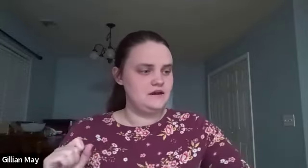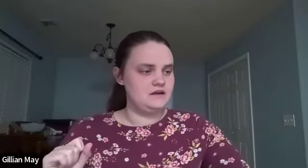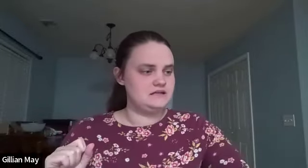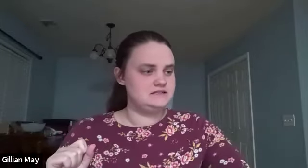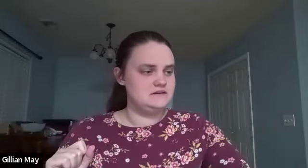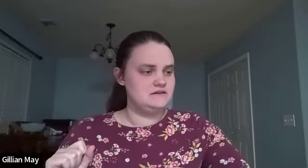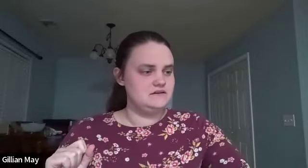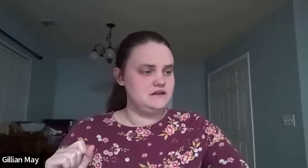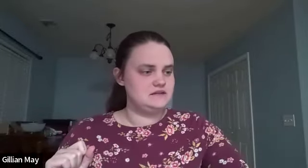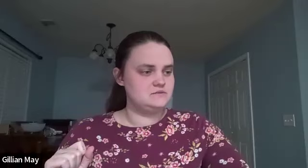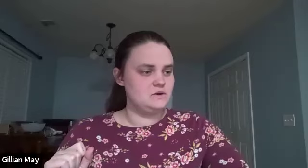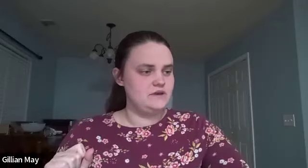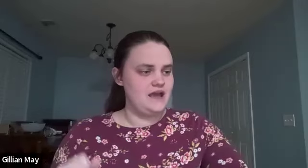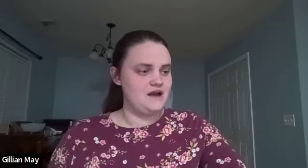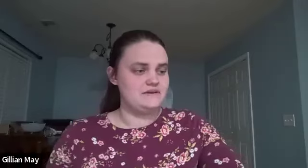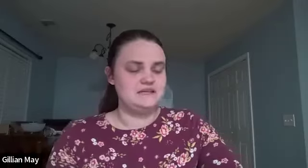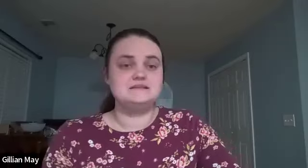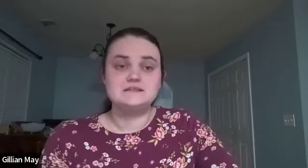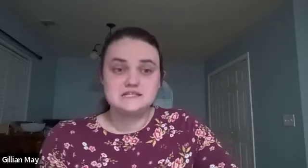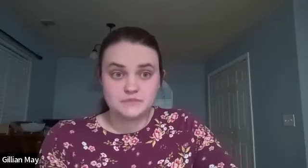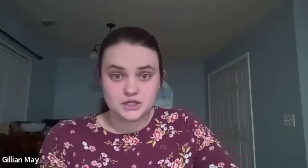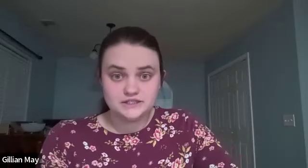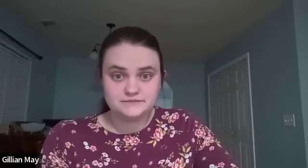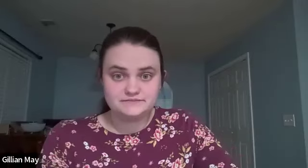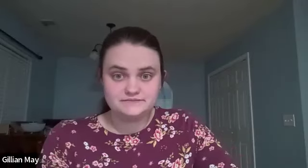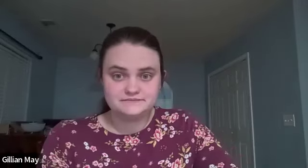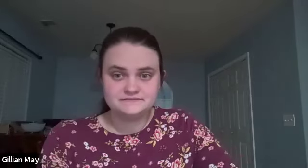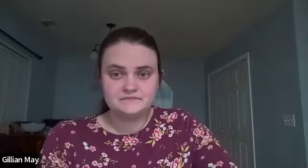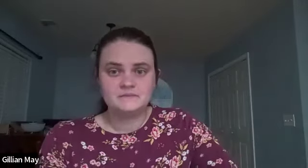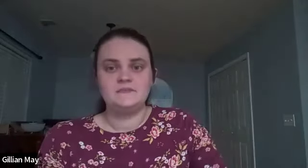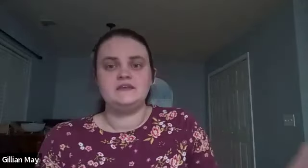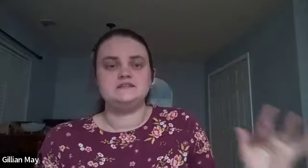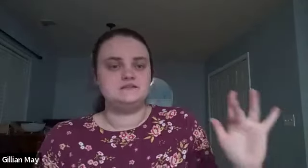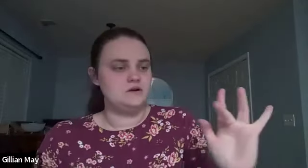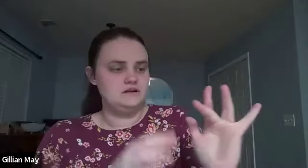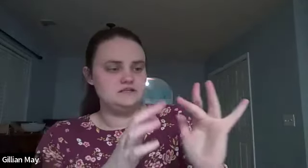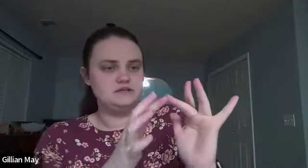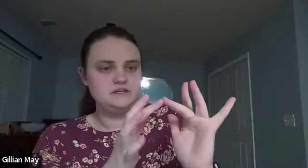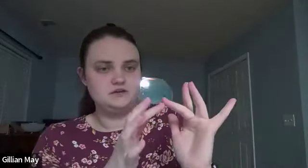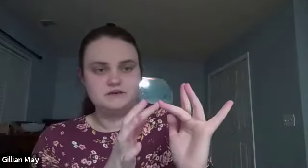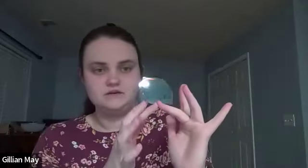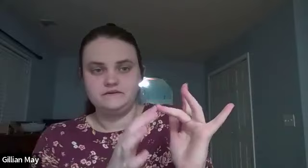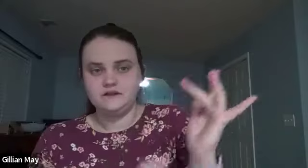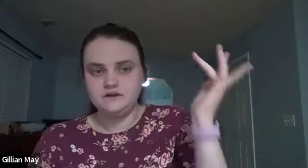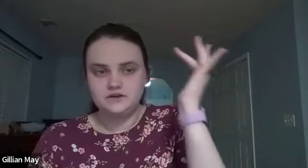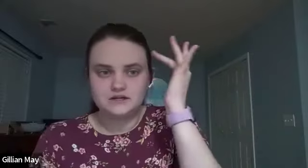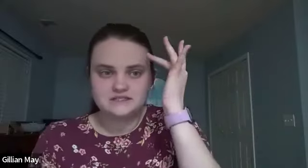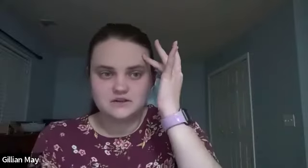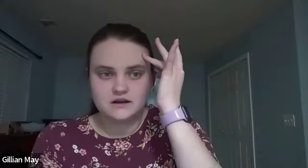All right. The next one we have is smart. Smart is going to be your middle finger. You're going to start at